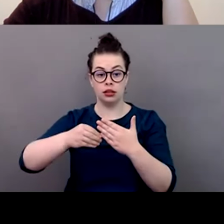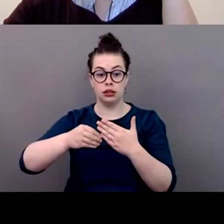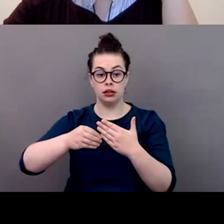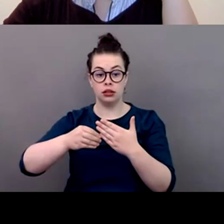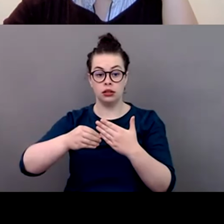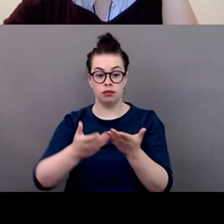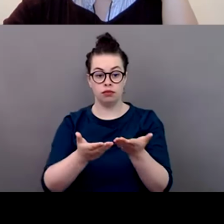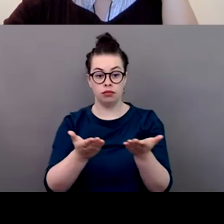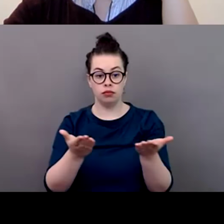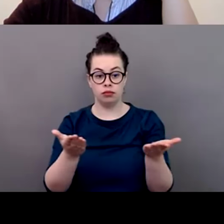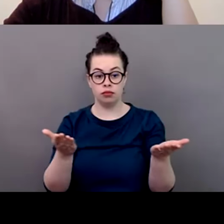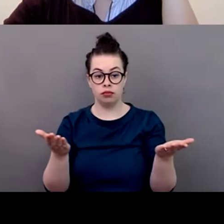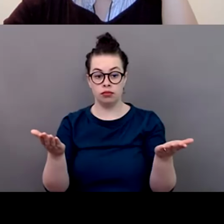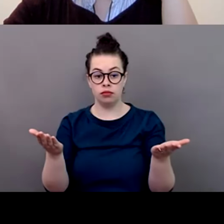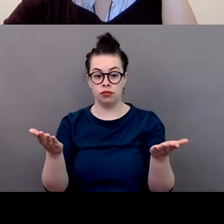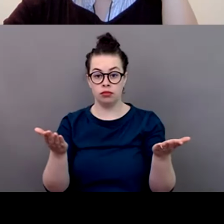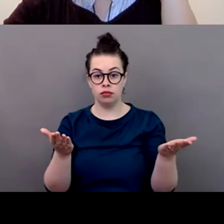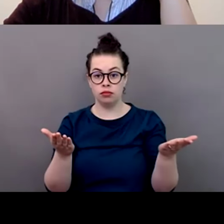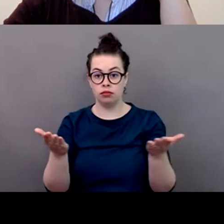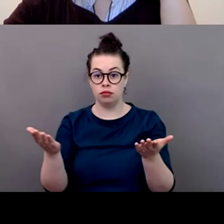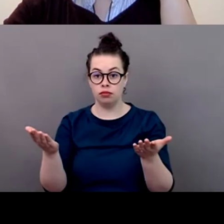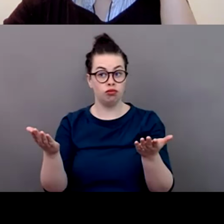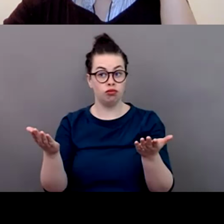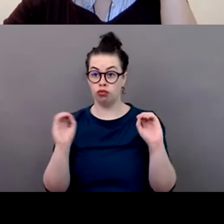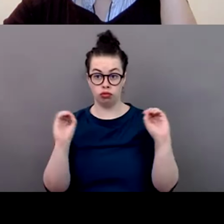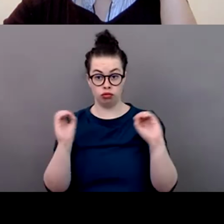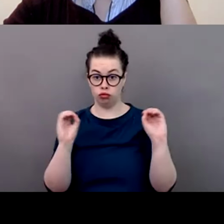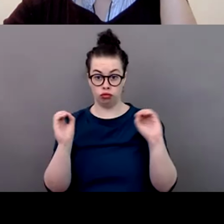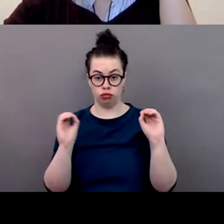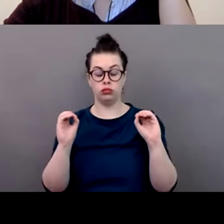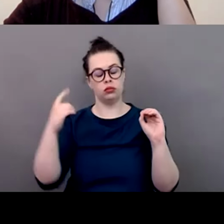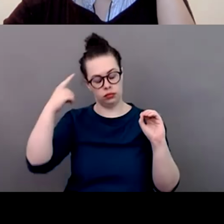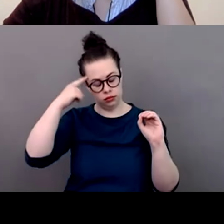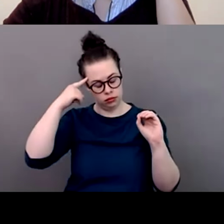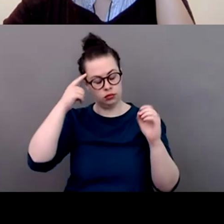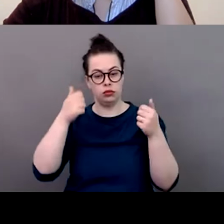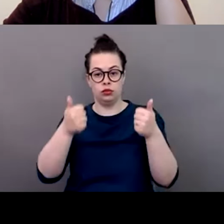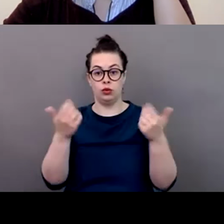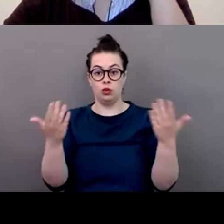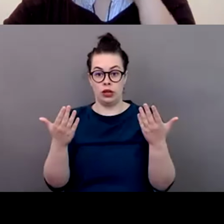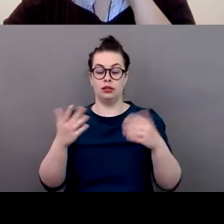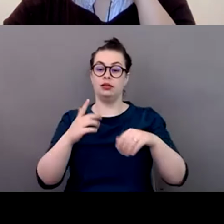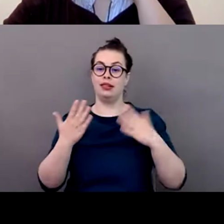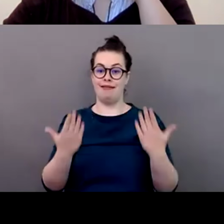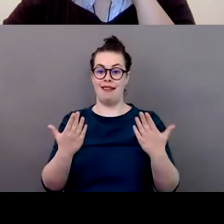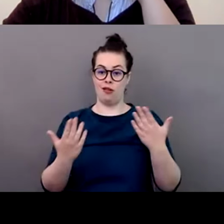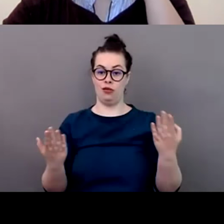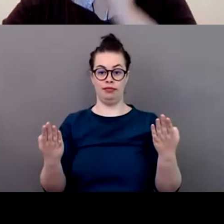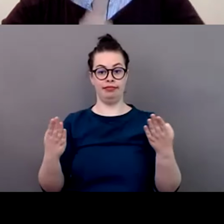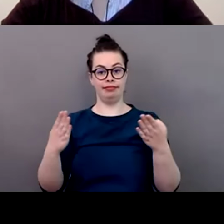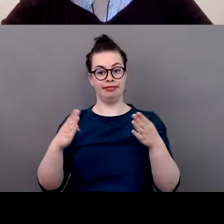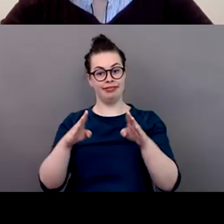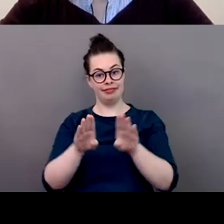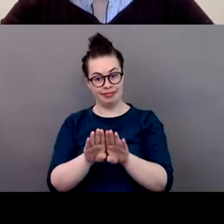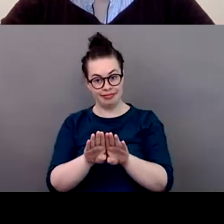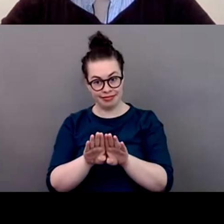Okay, well then if there's no other urgent comments, I think I'm closing the event today. So